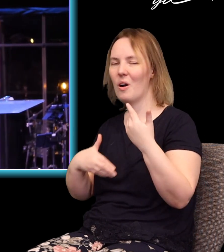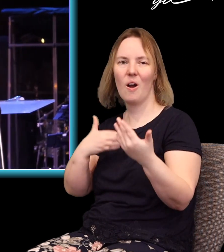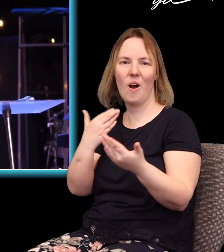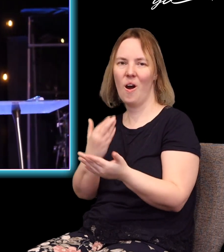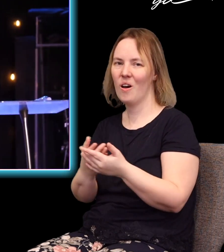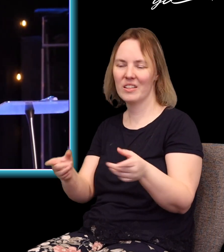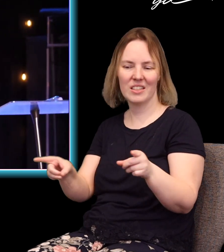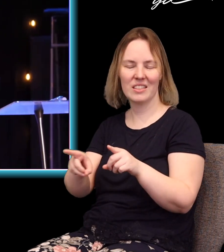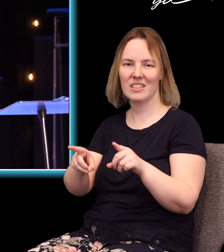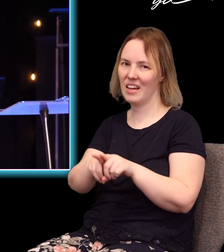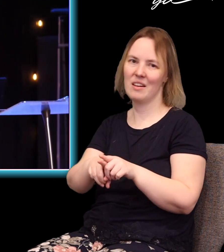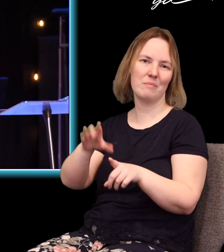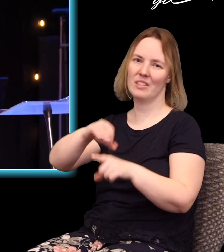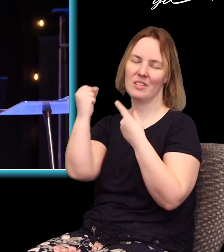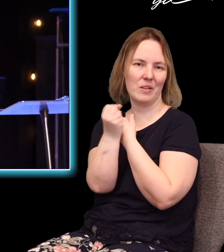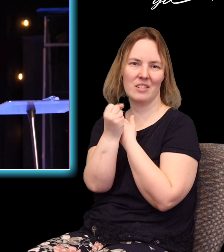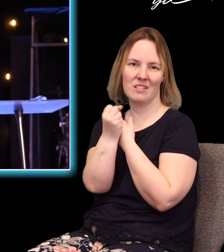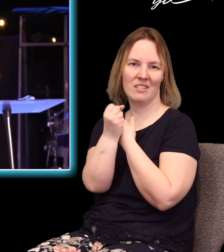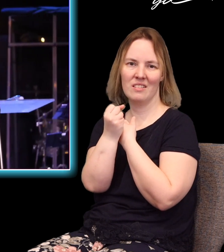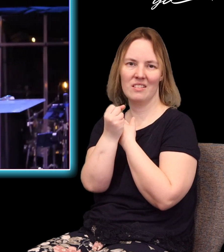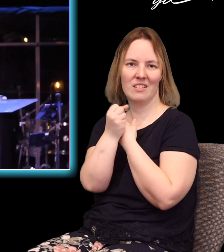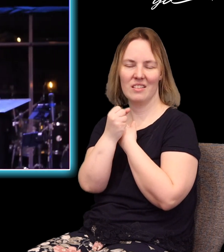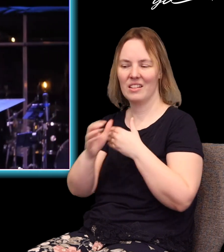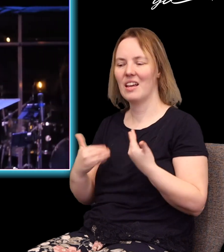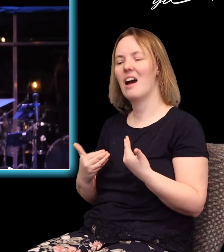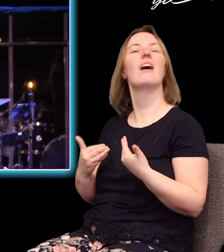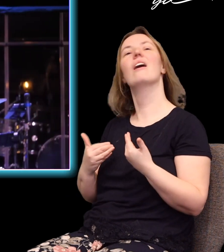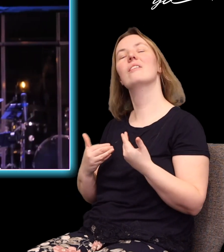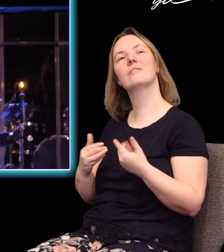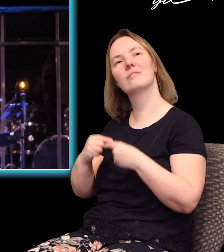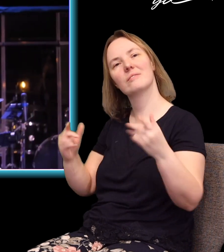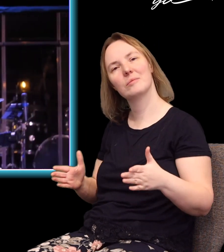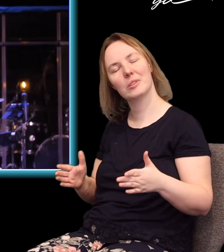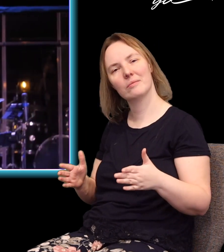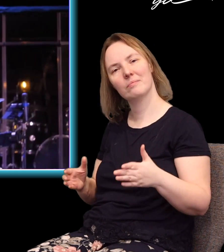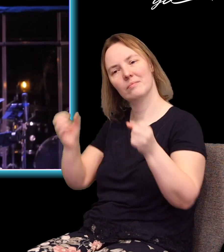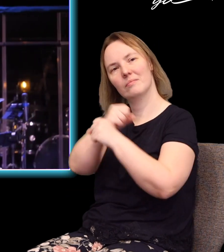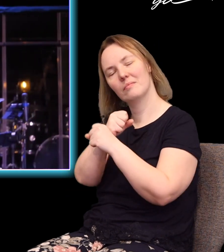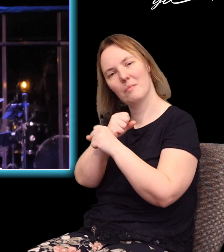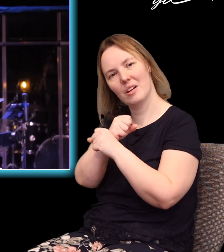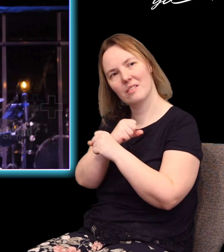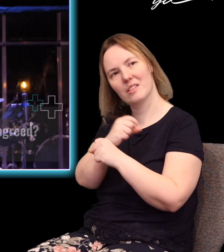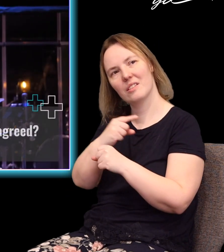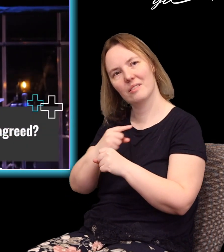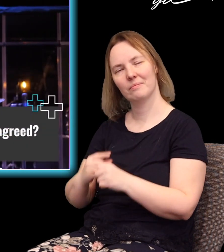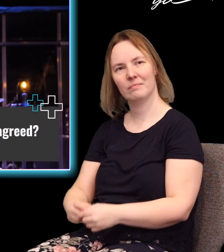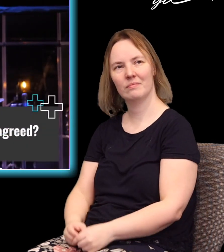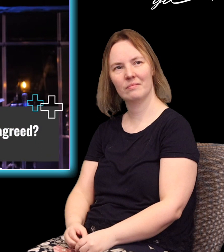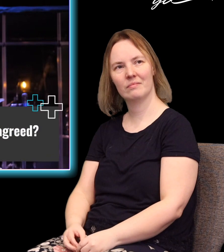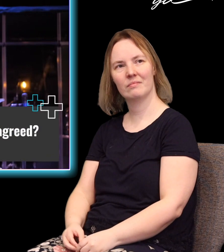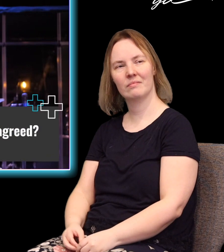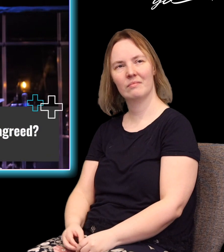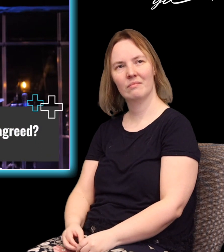boat. That's how the enemy battles us. Amos says, can two walk together unless they are agreed? Doesn't